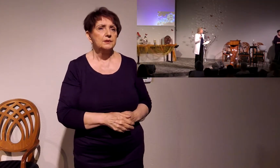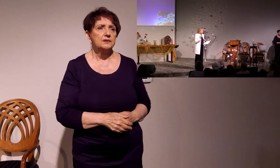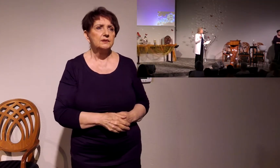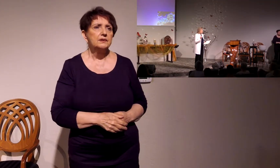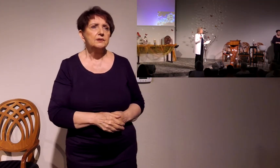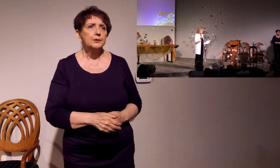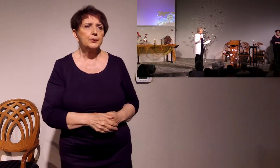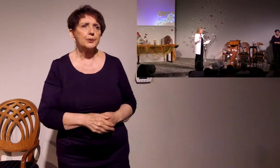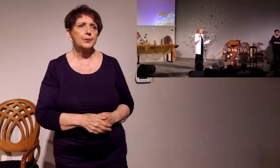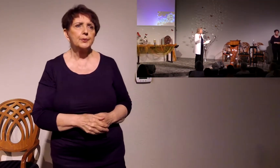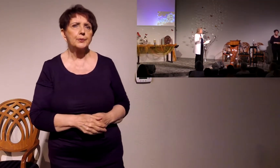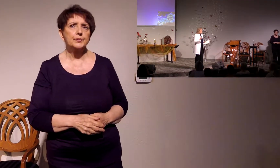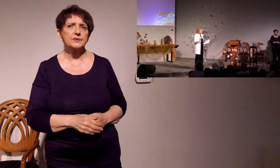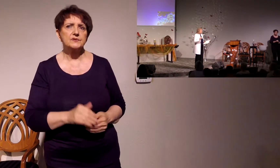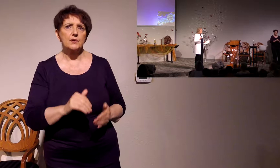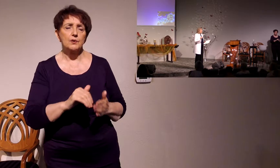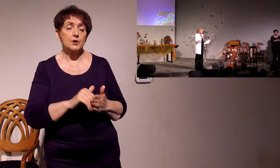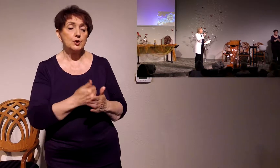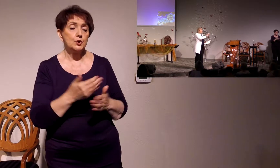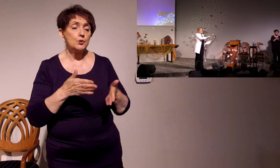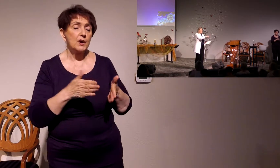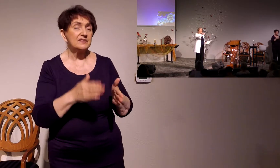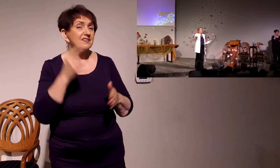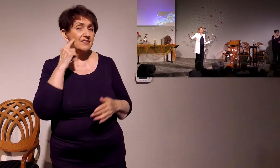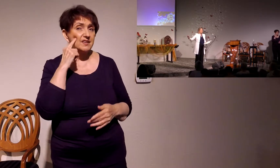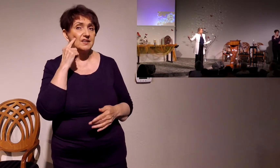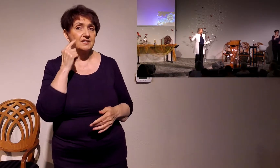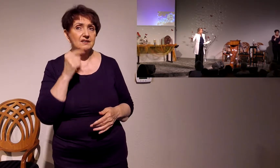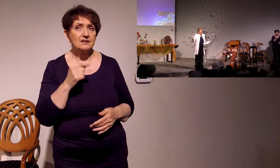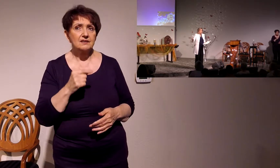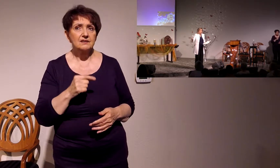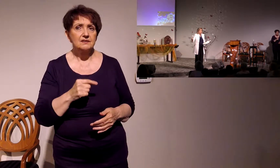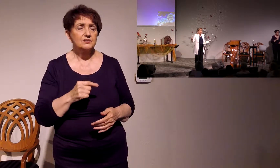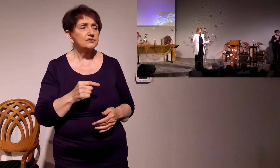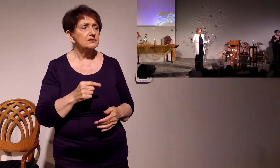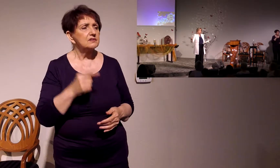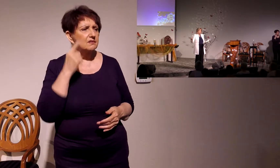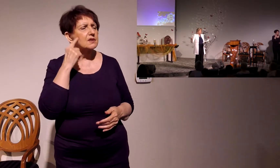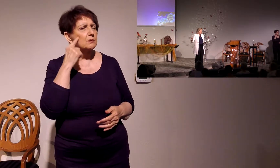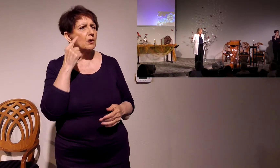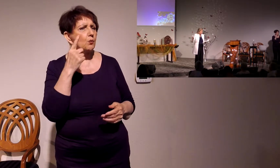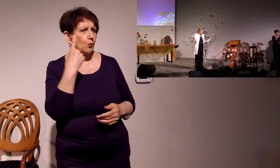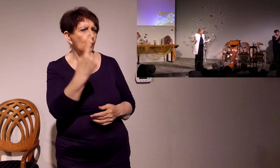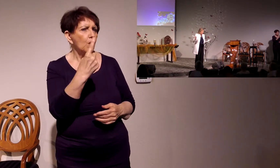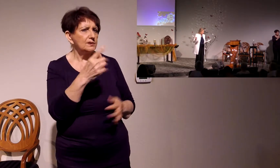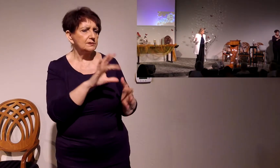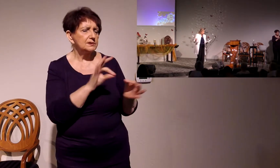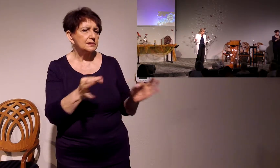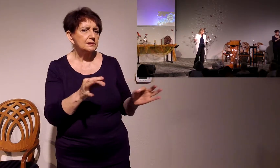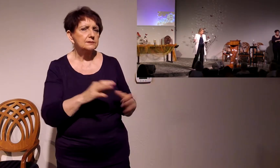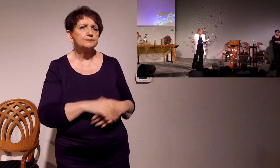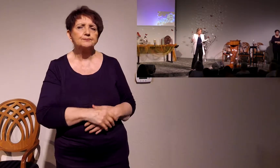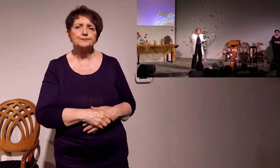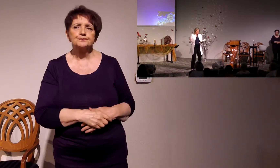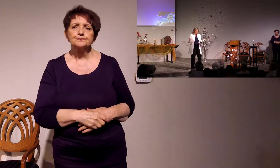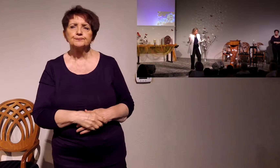So here's a new way to think. Just think of one of them that grabbed you. I love